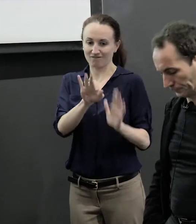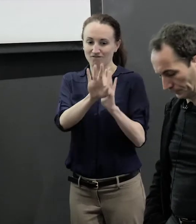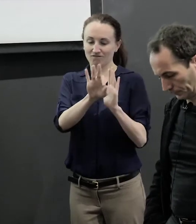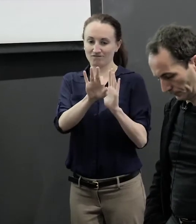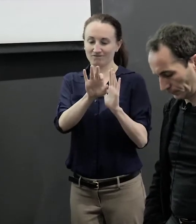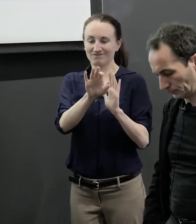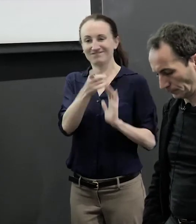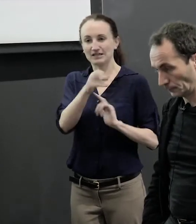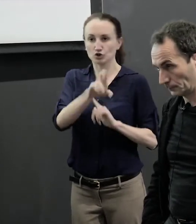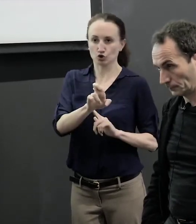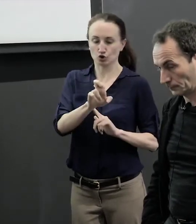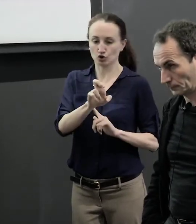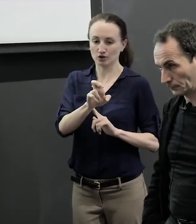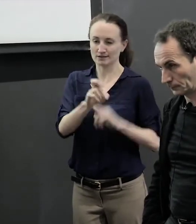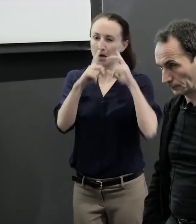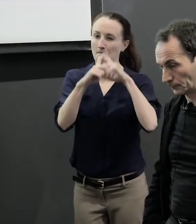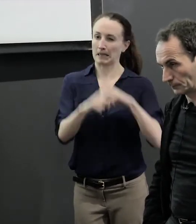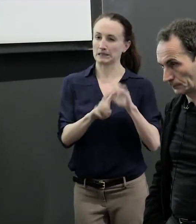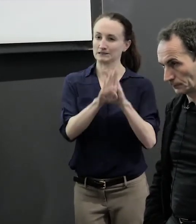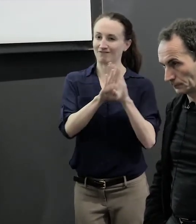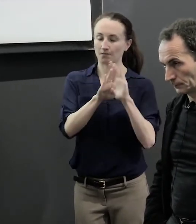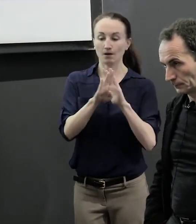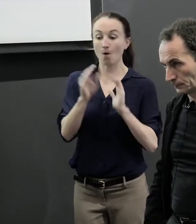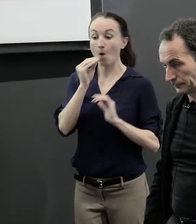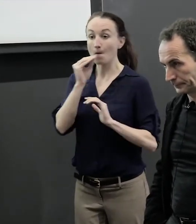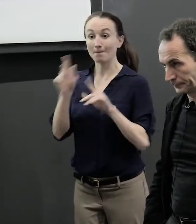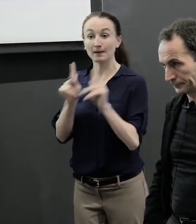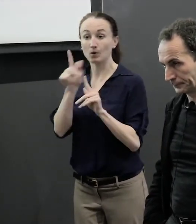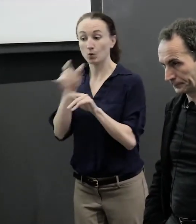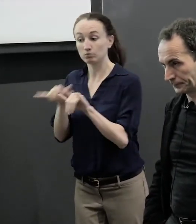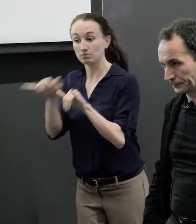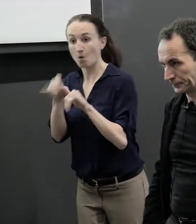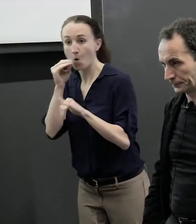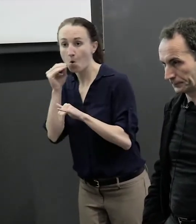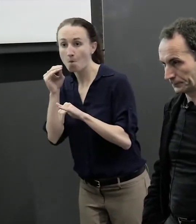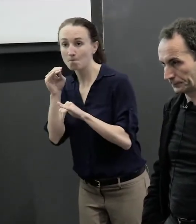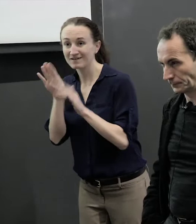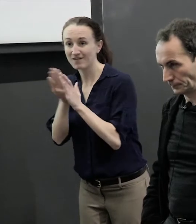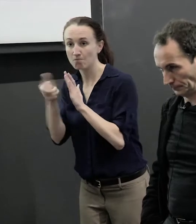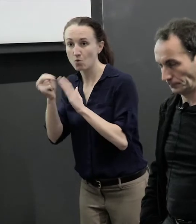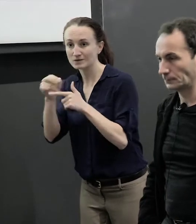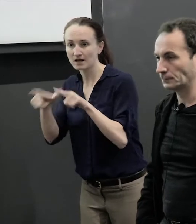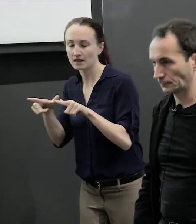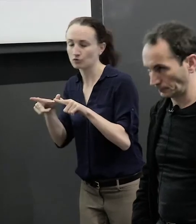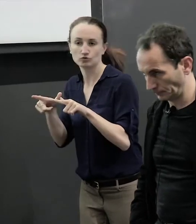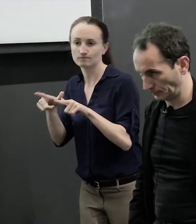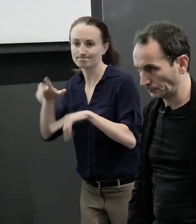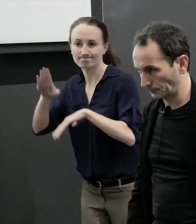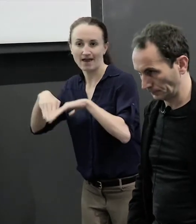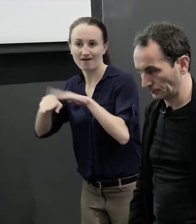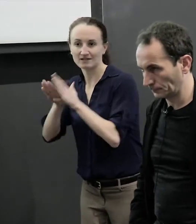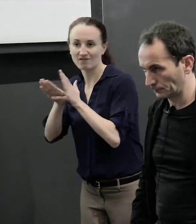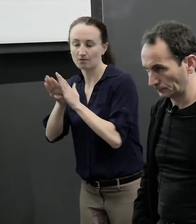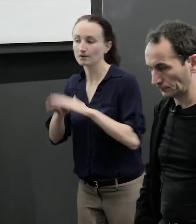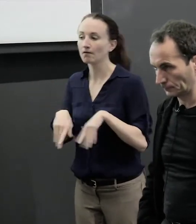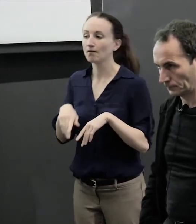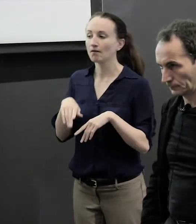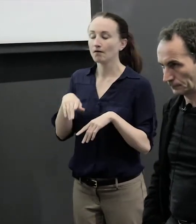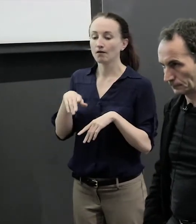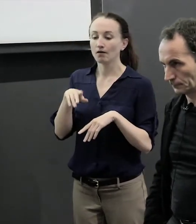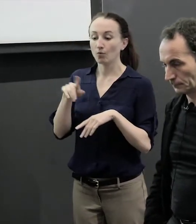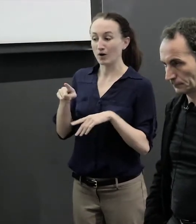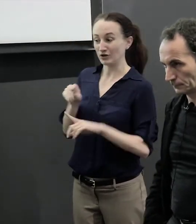just gesture this. Home signers don't just gesture it. People who only use a spoken language don't gesture that when prompted to describe the same kind of